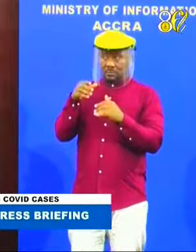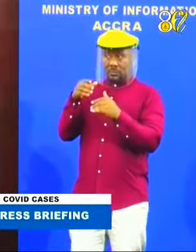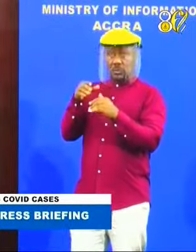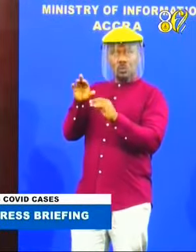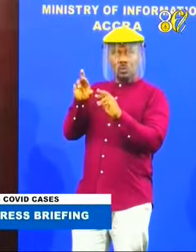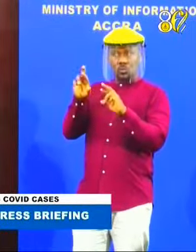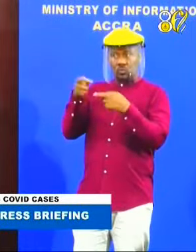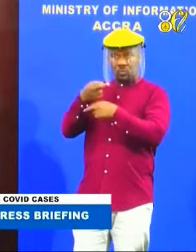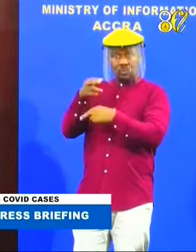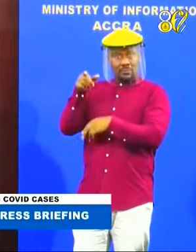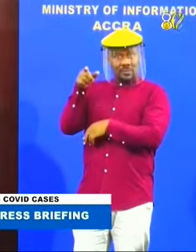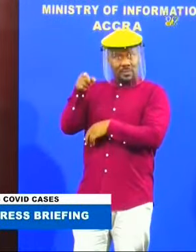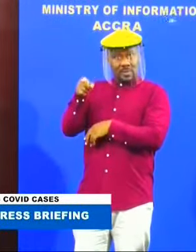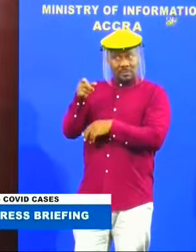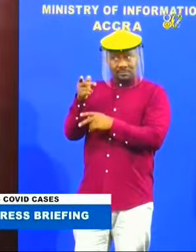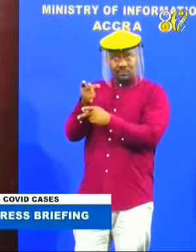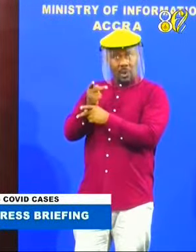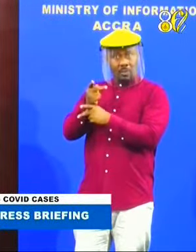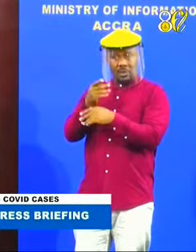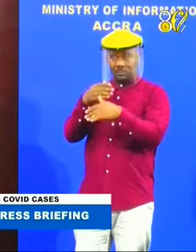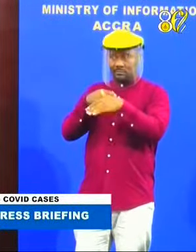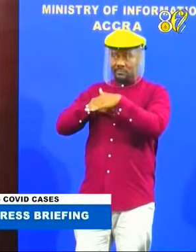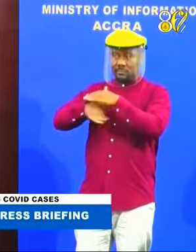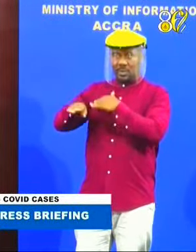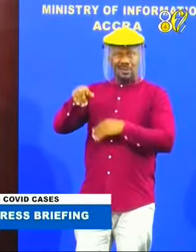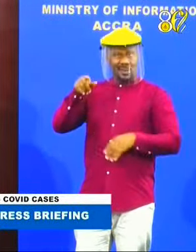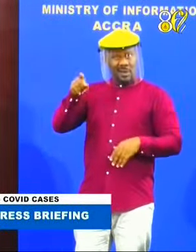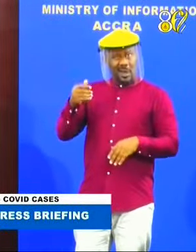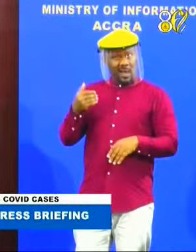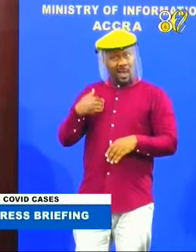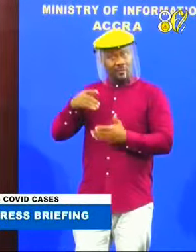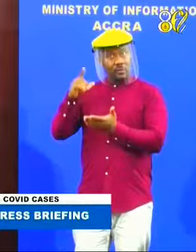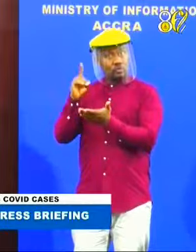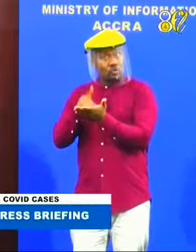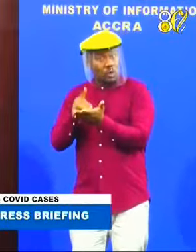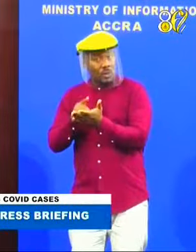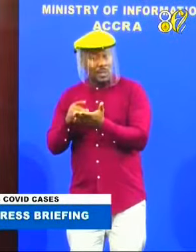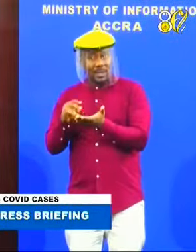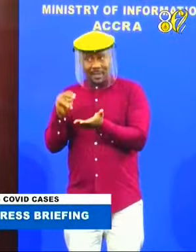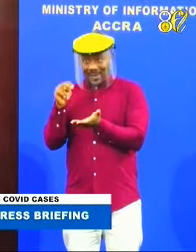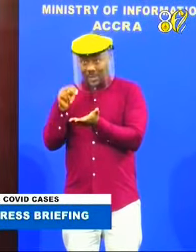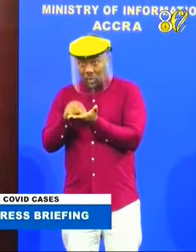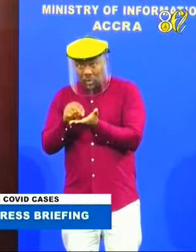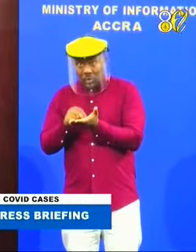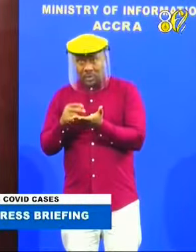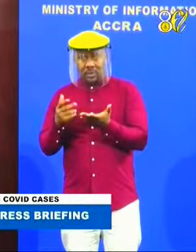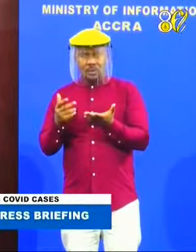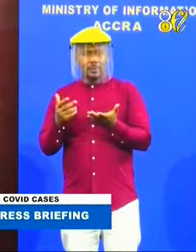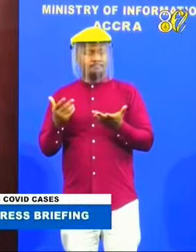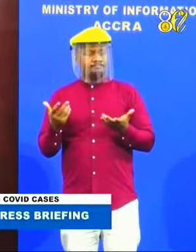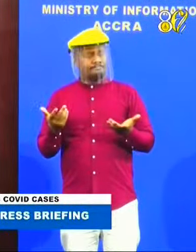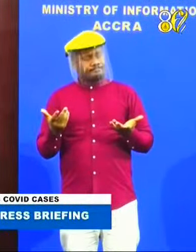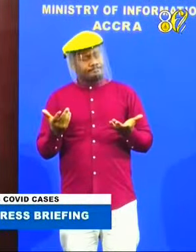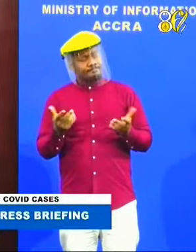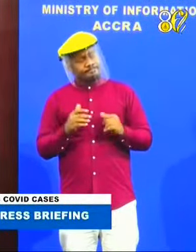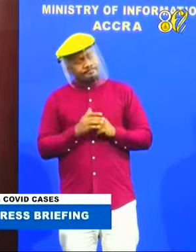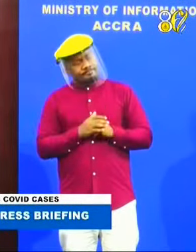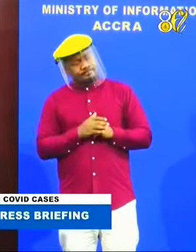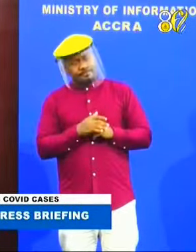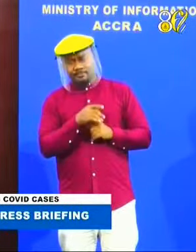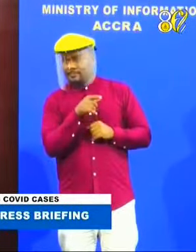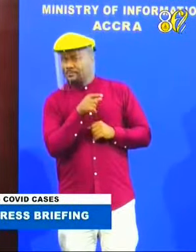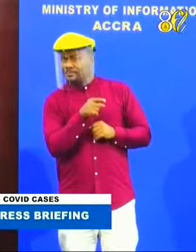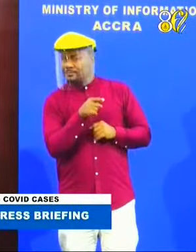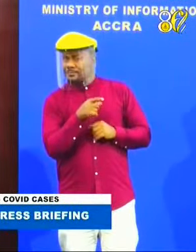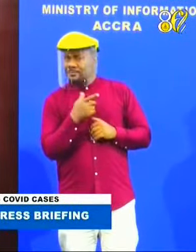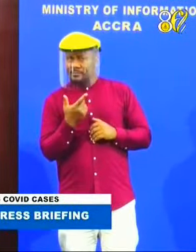where there's a doctor there and a nurse who will give you a triage to see this person who is positive, what situation.